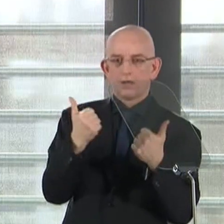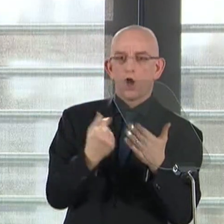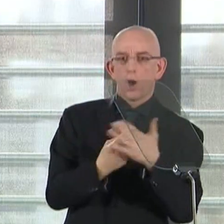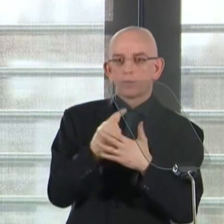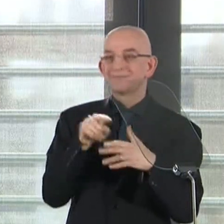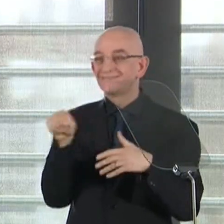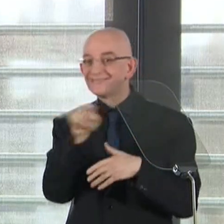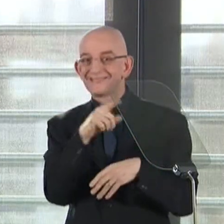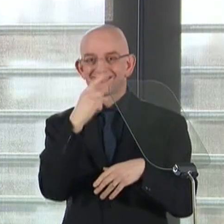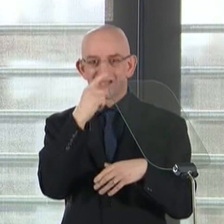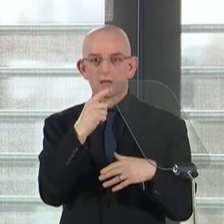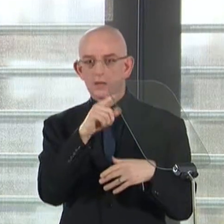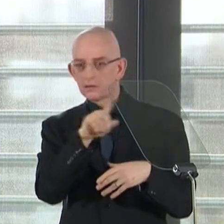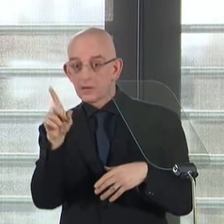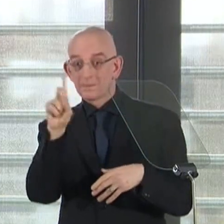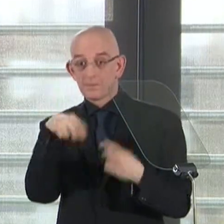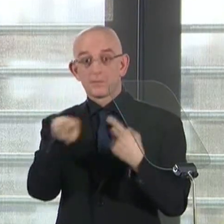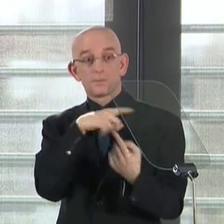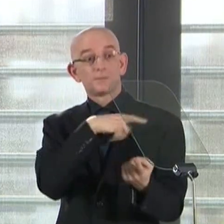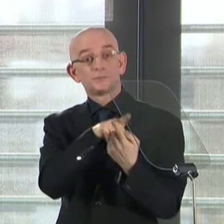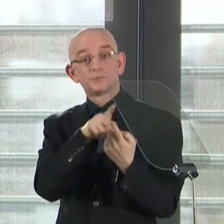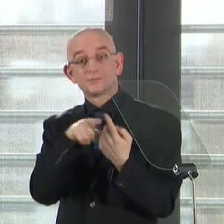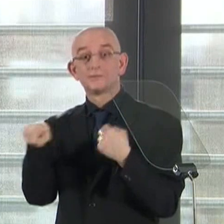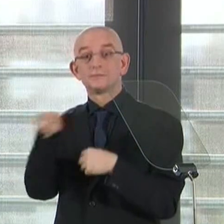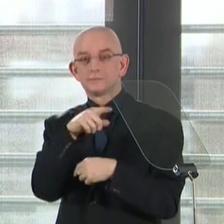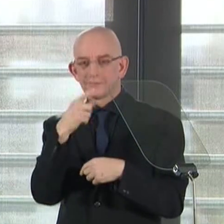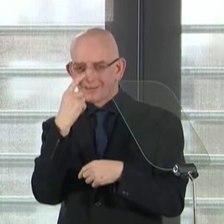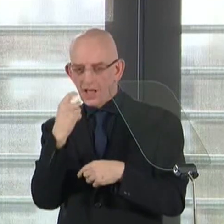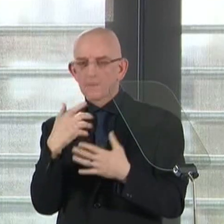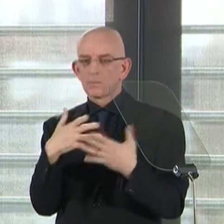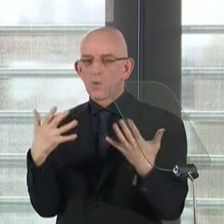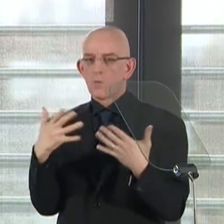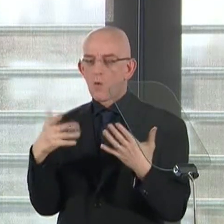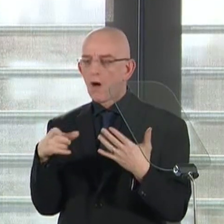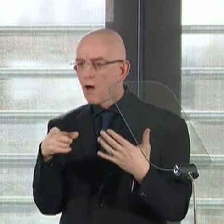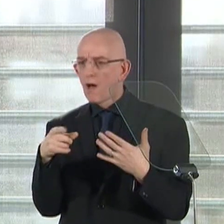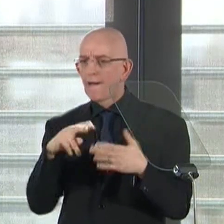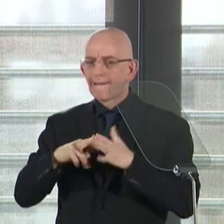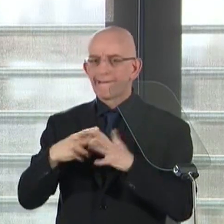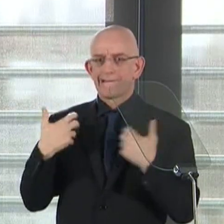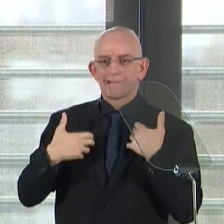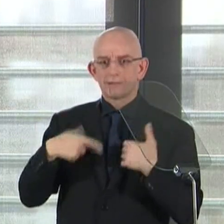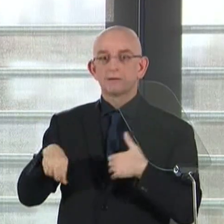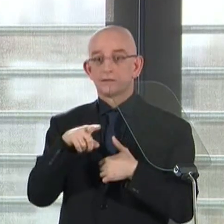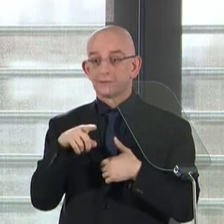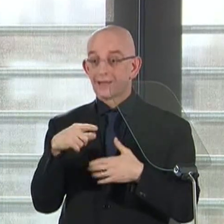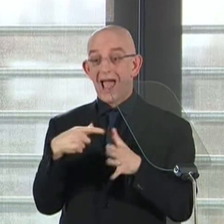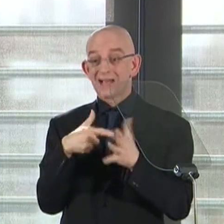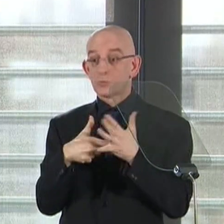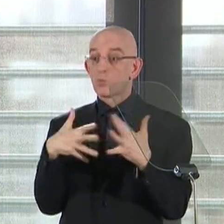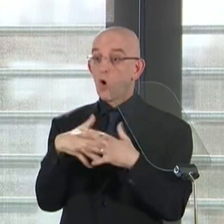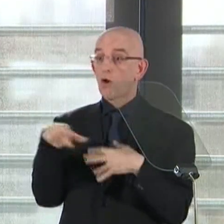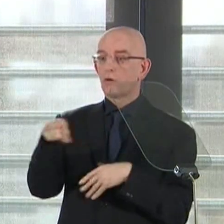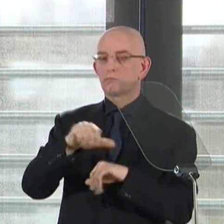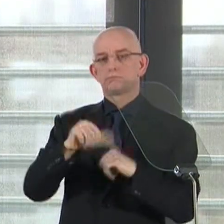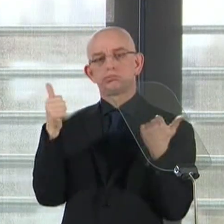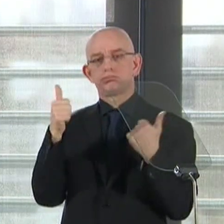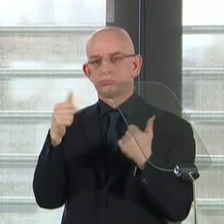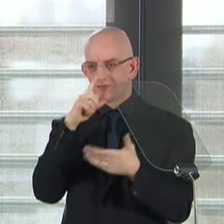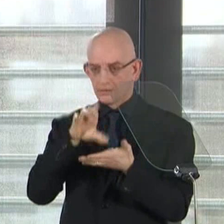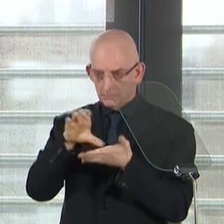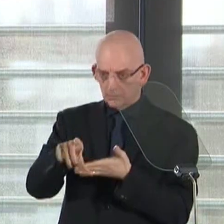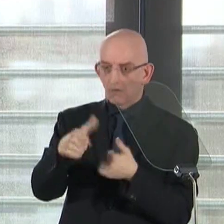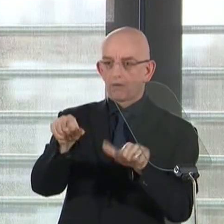advantage of that. Access to work is a really important part of the support that we give to people to make sure that they can do just